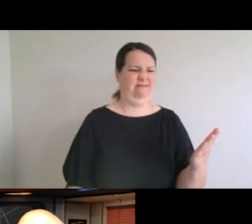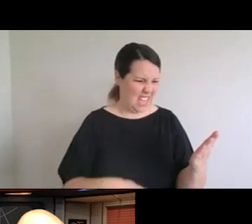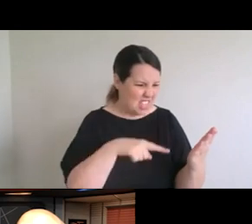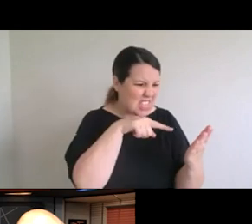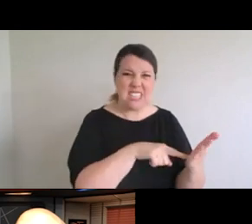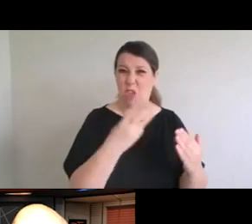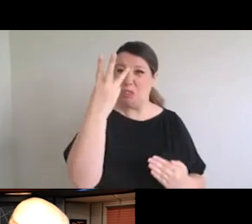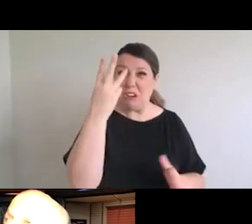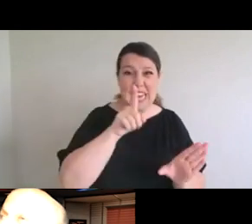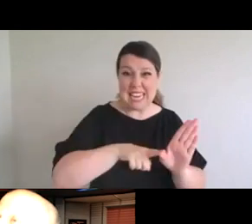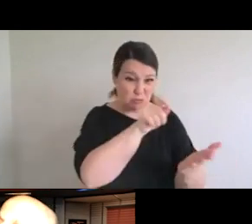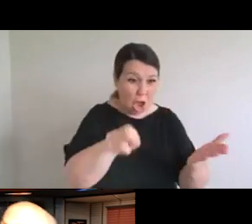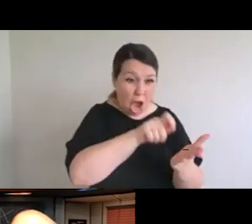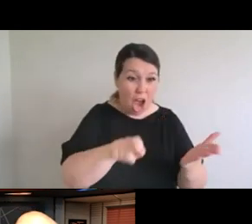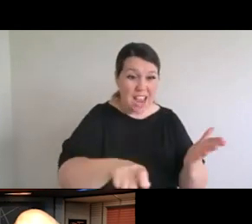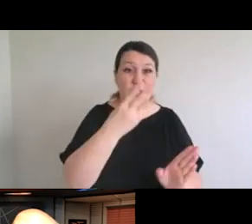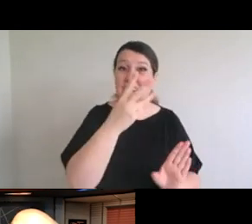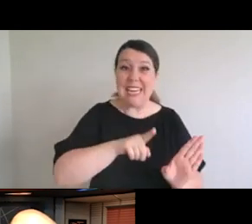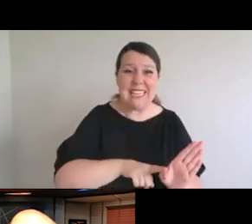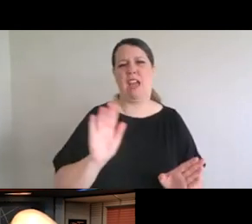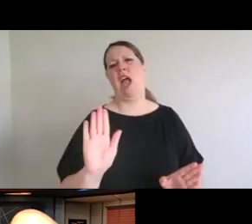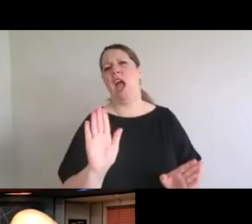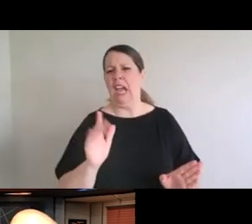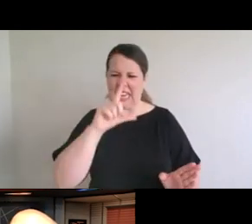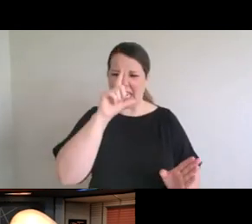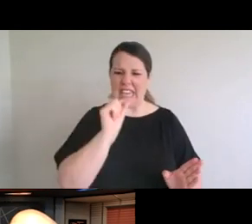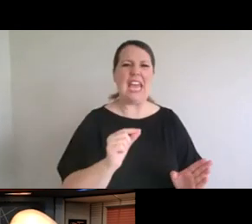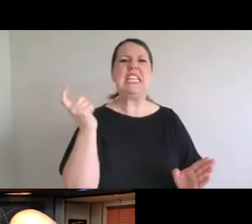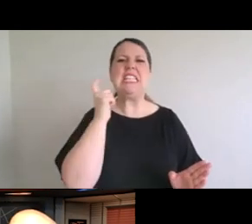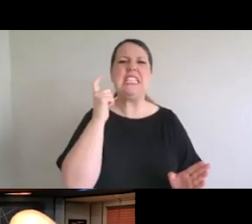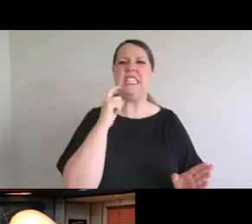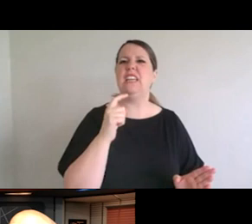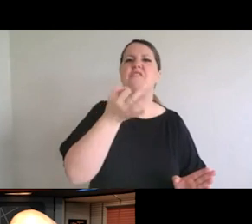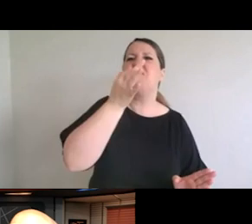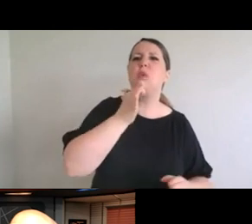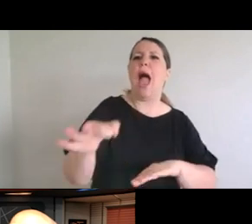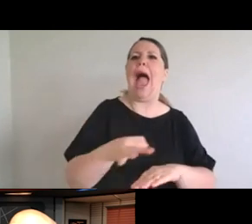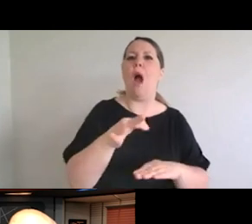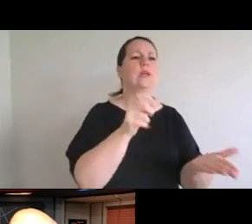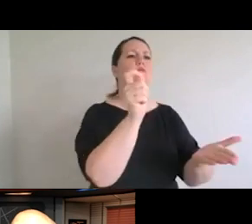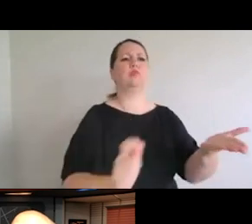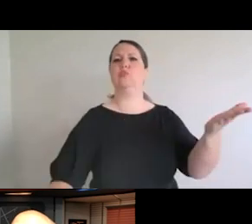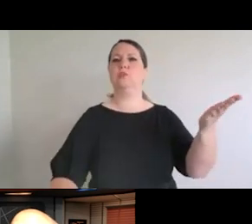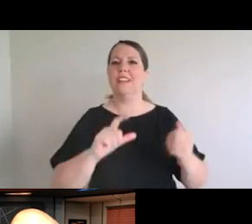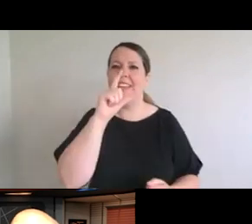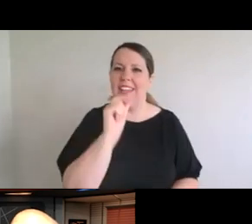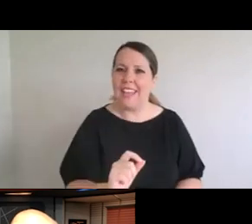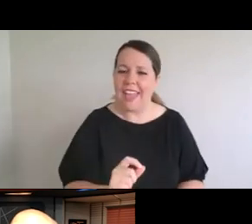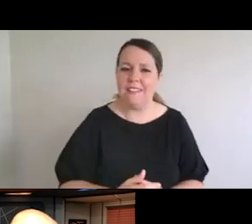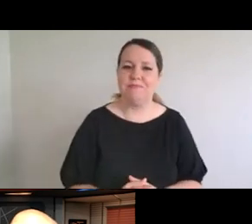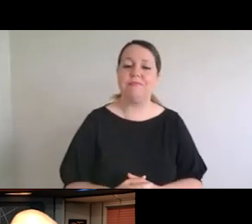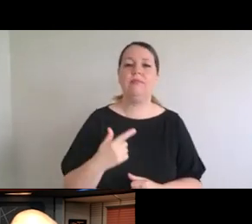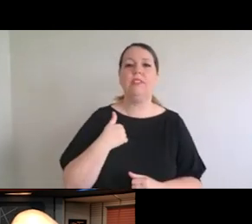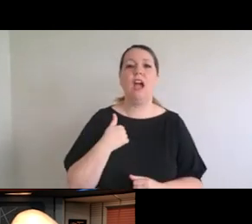hours. In fact, if you were to listen to the speech, and I'm provided the organizers with a link